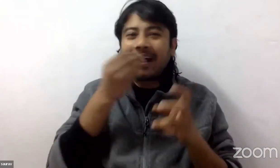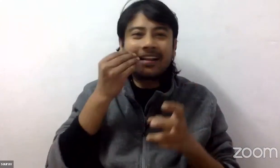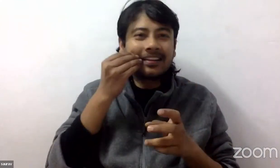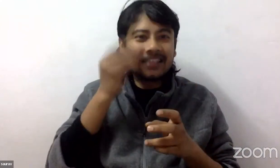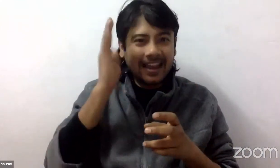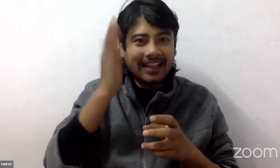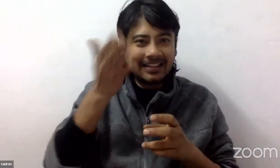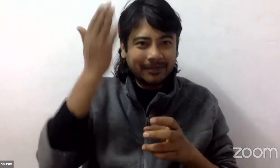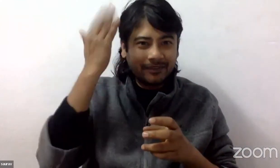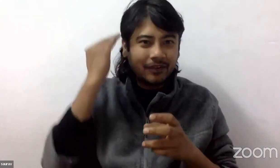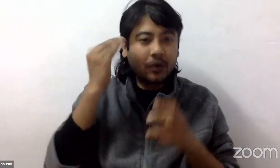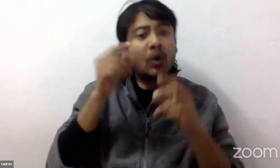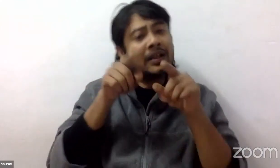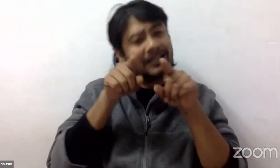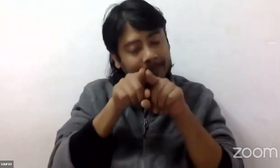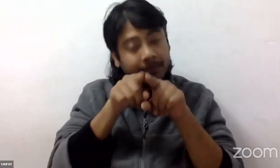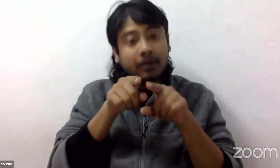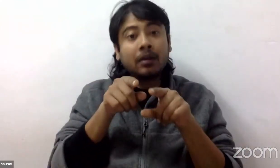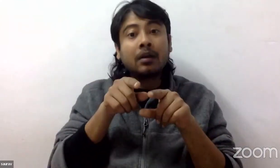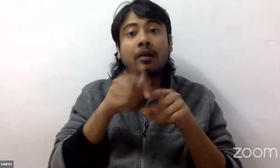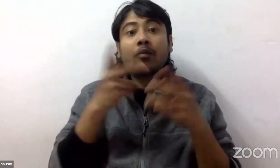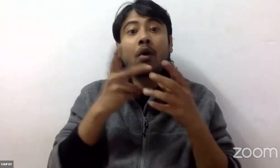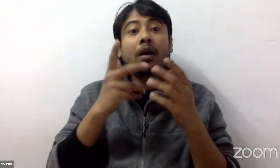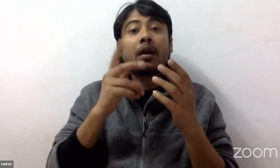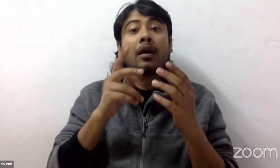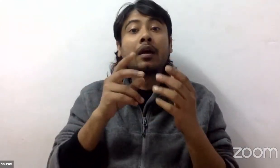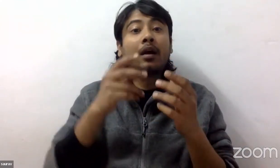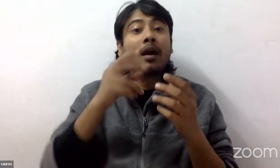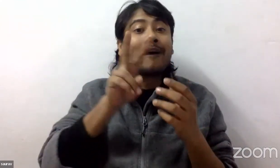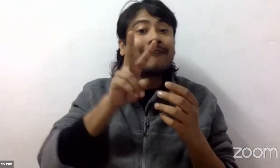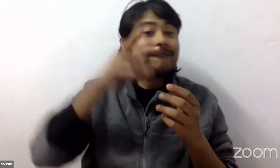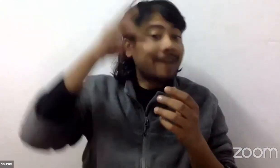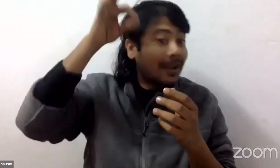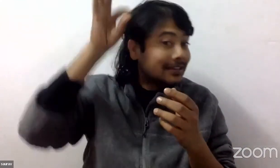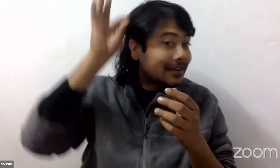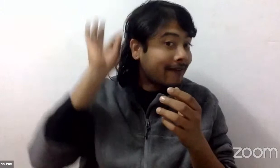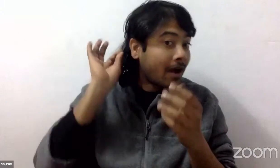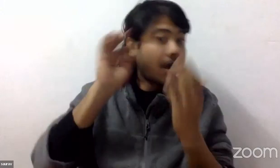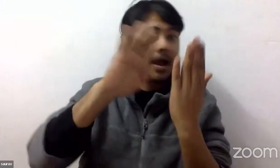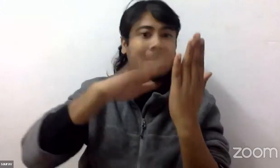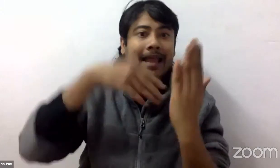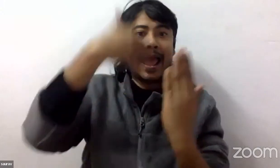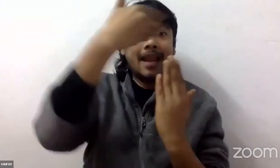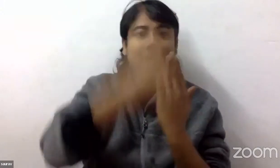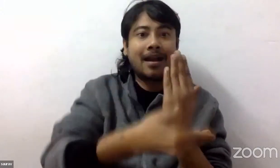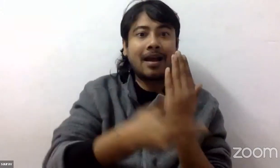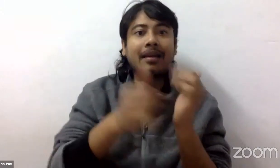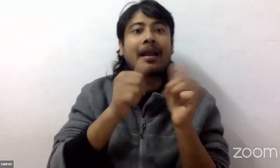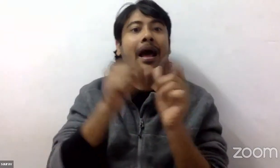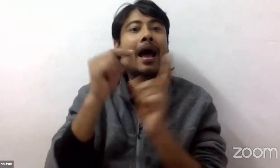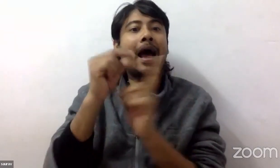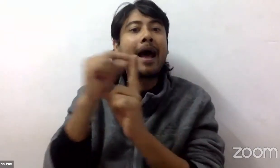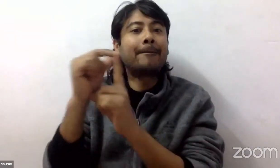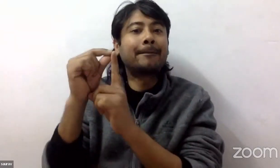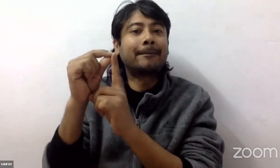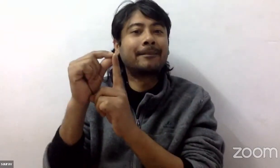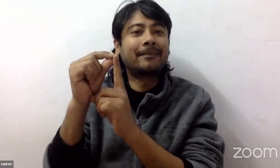Vaishnav calendar. I don't know how many of you have downloaded, but it is still there in the group. And before